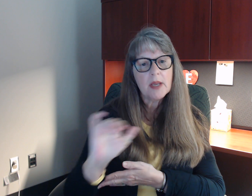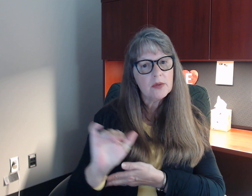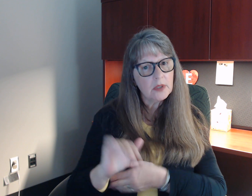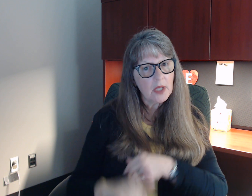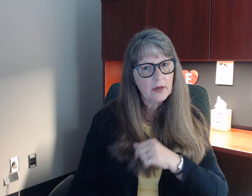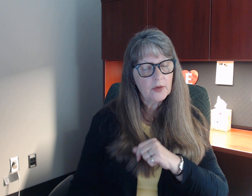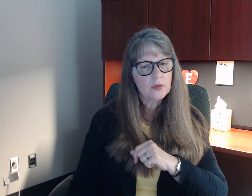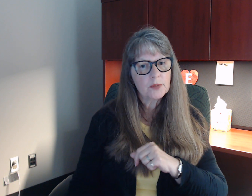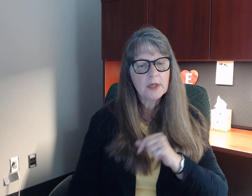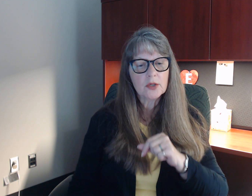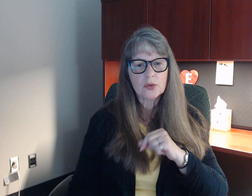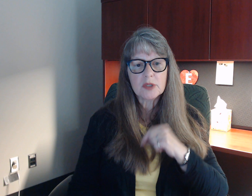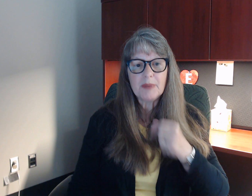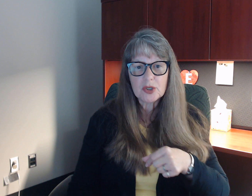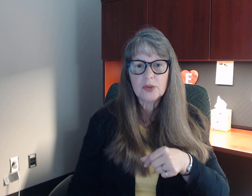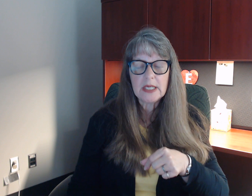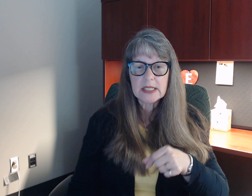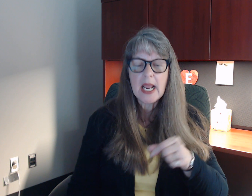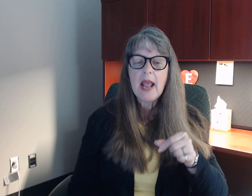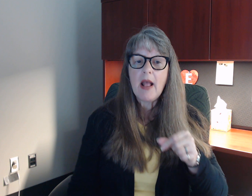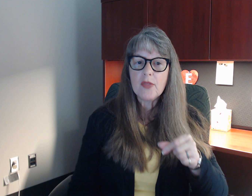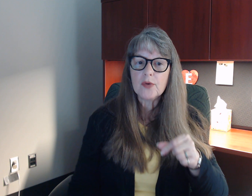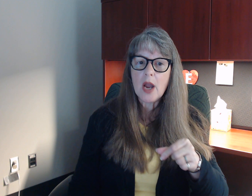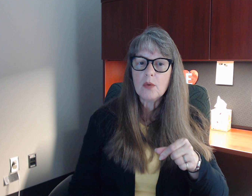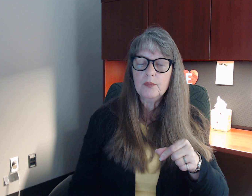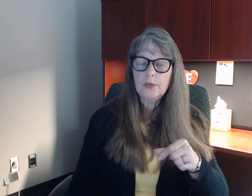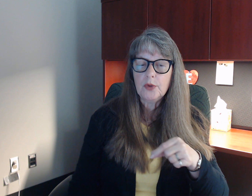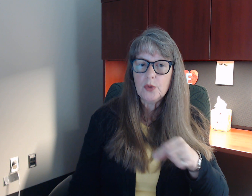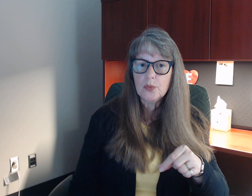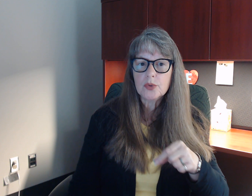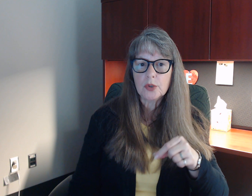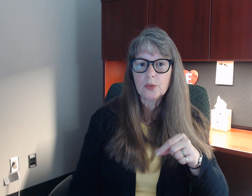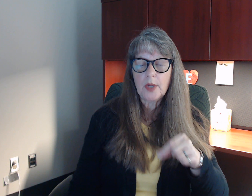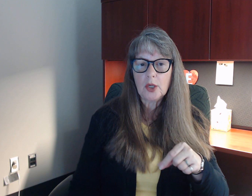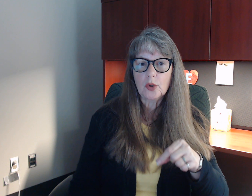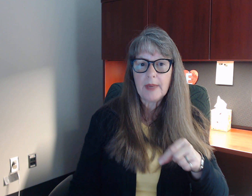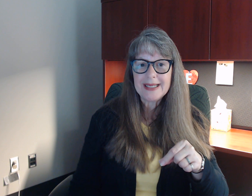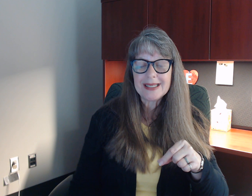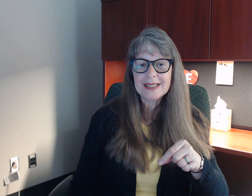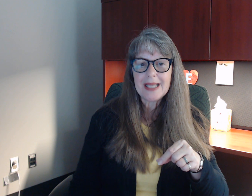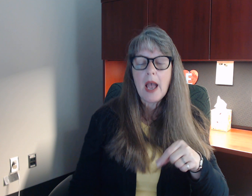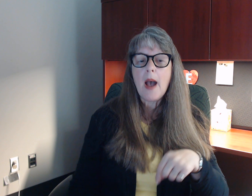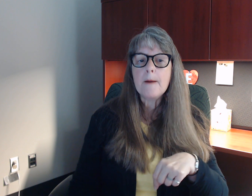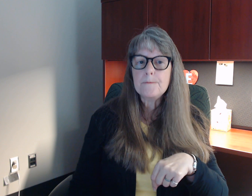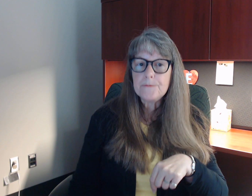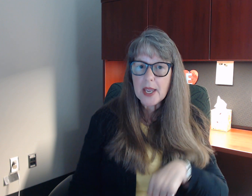spell a lot of those because they're specialties and they're not used on a regular basis. A